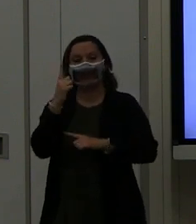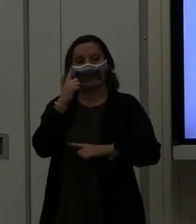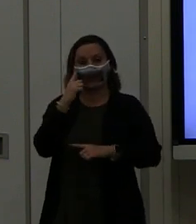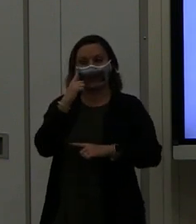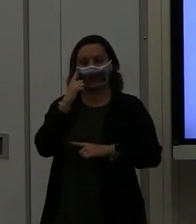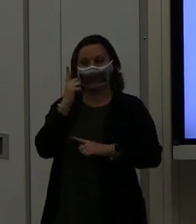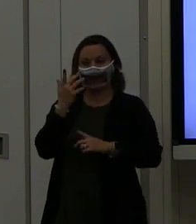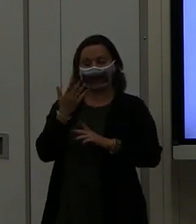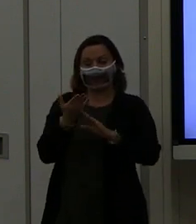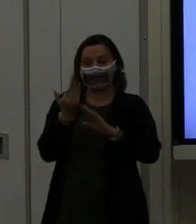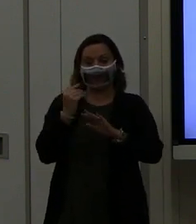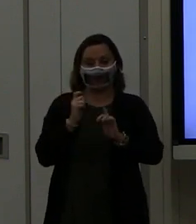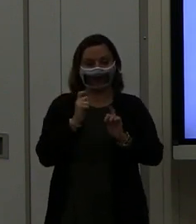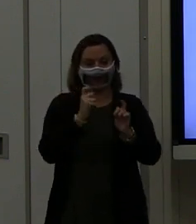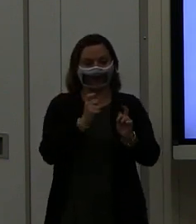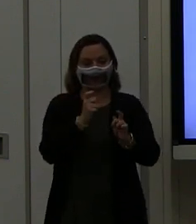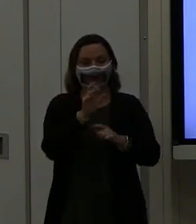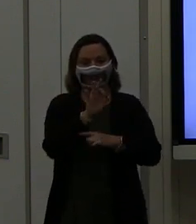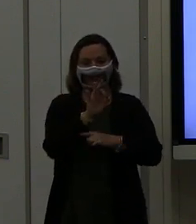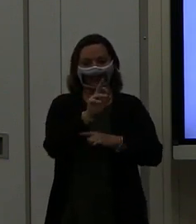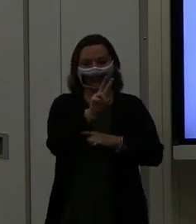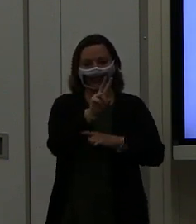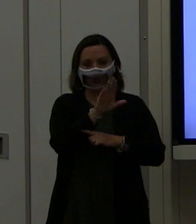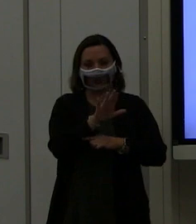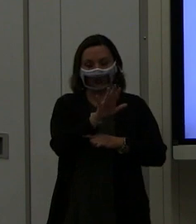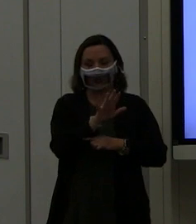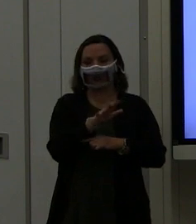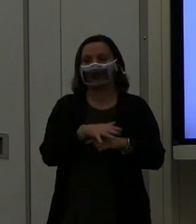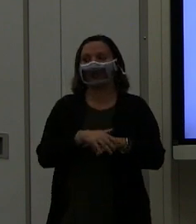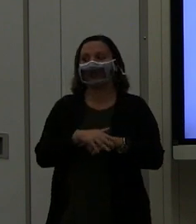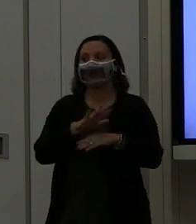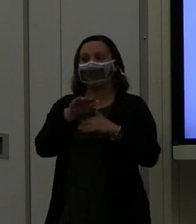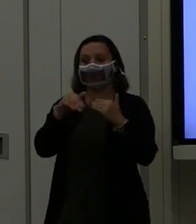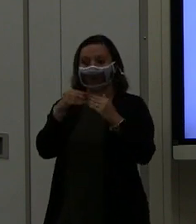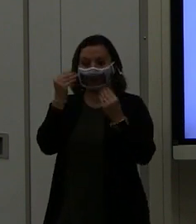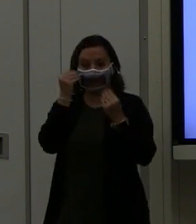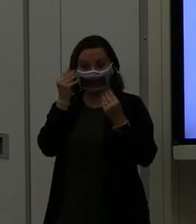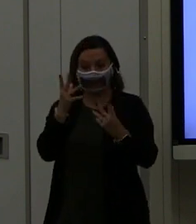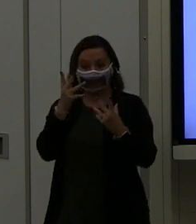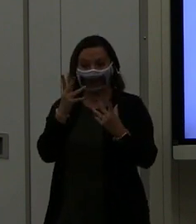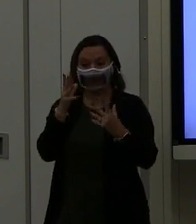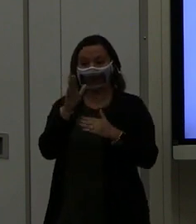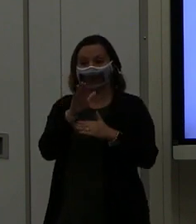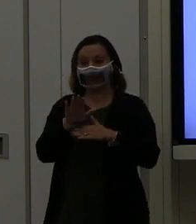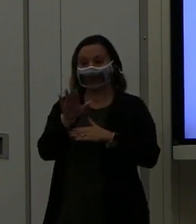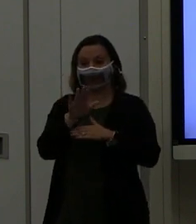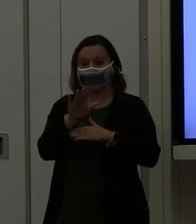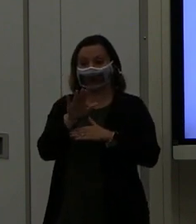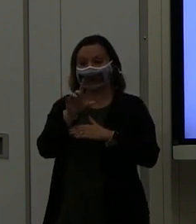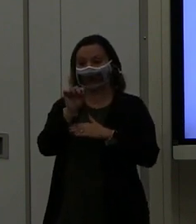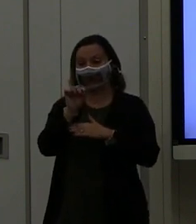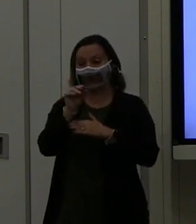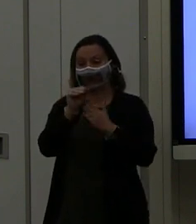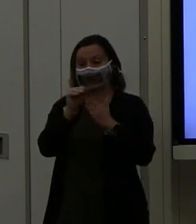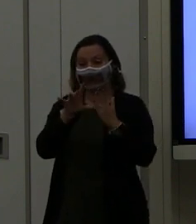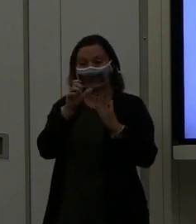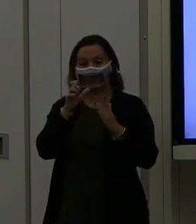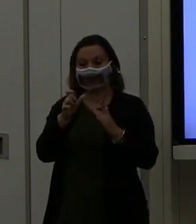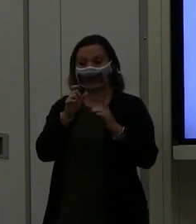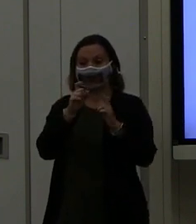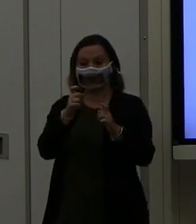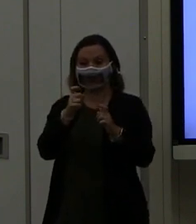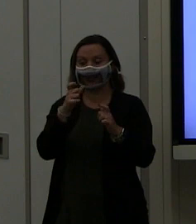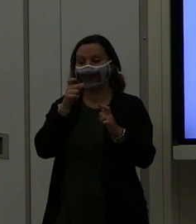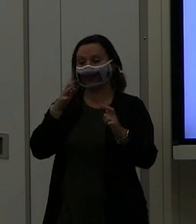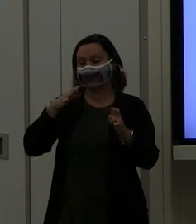92s. And so working with Dr. Beckner, we went back through all of the data and found over 20 students that did graduate, the state did not give credit